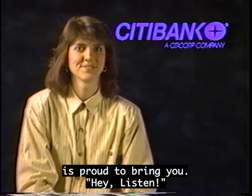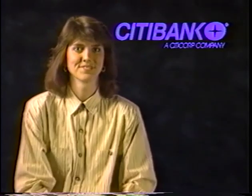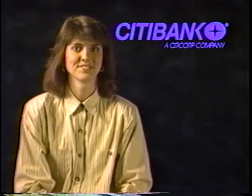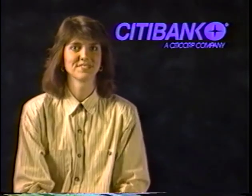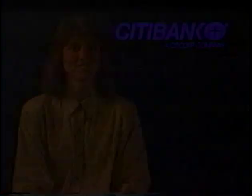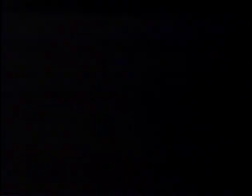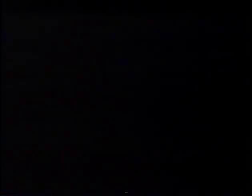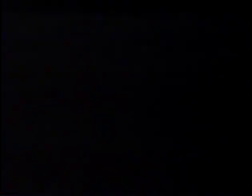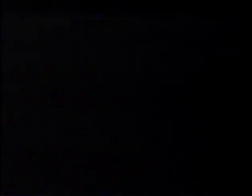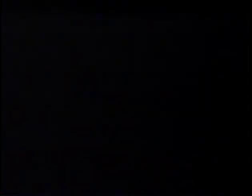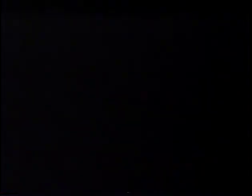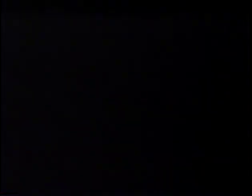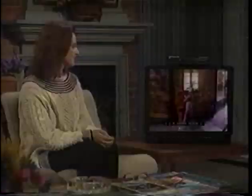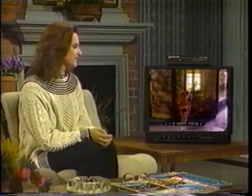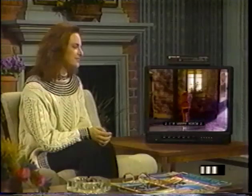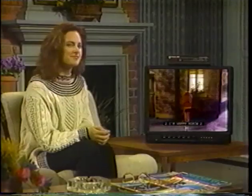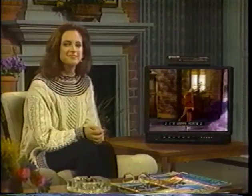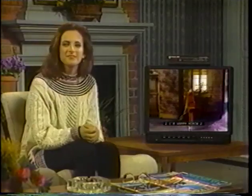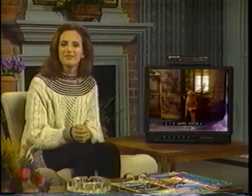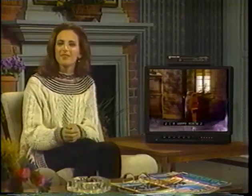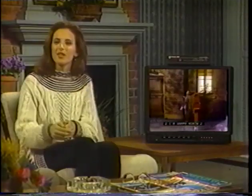Listen.